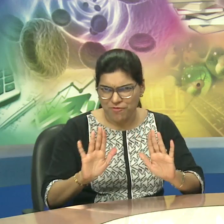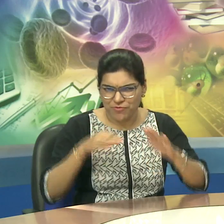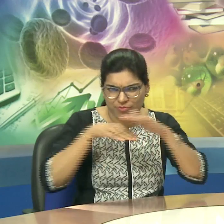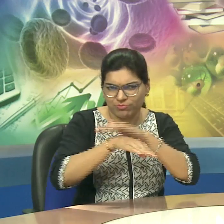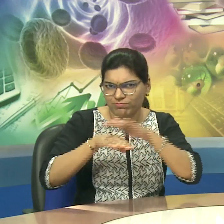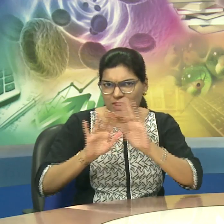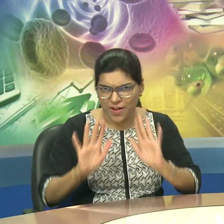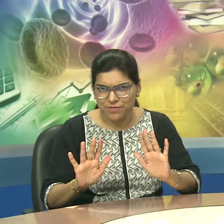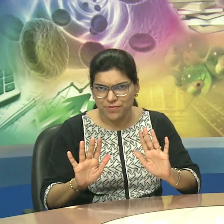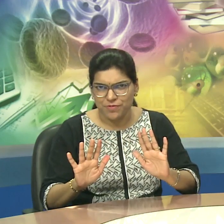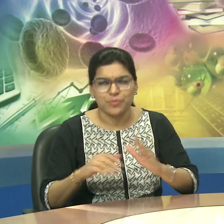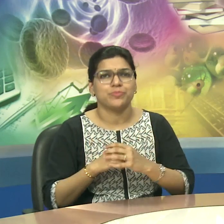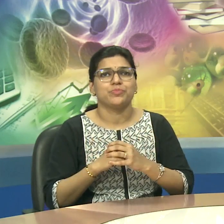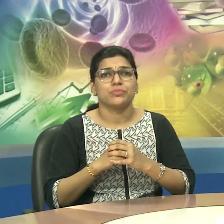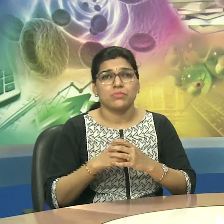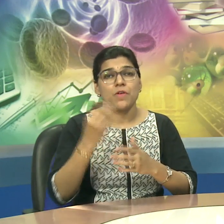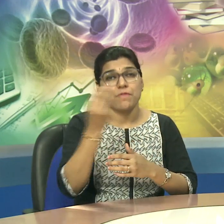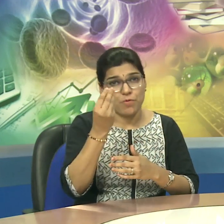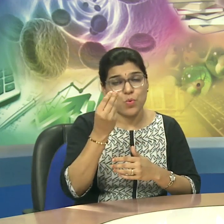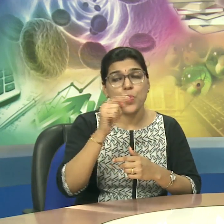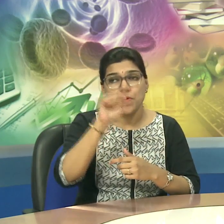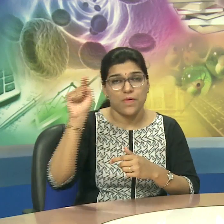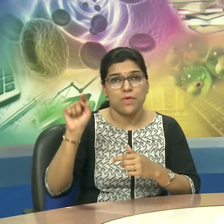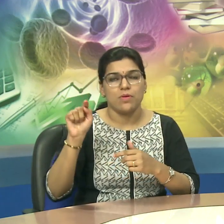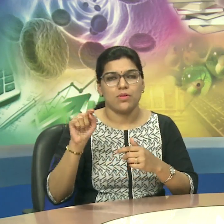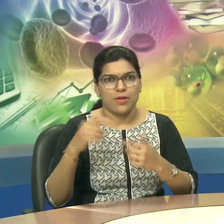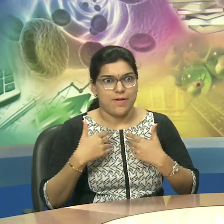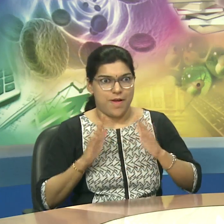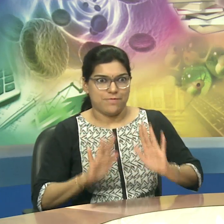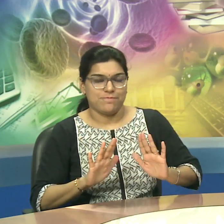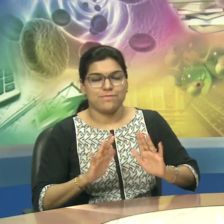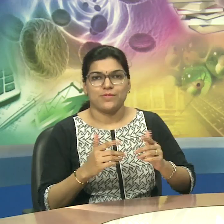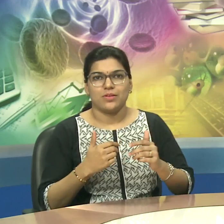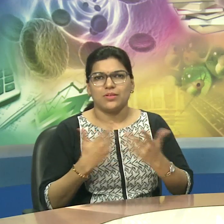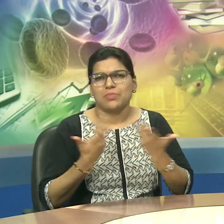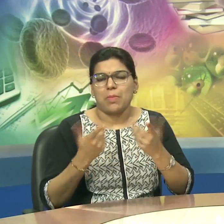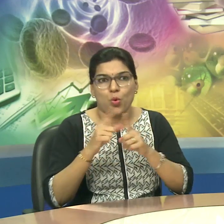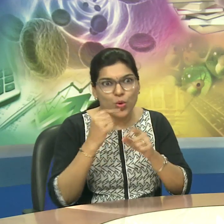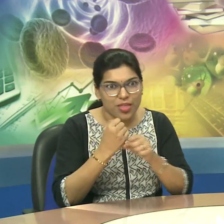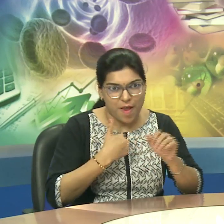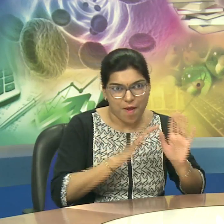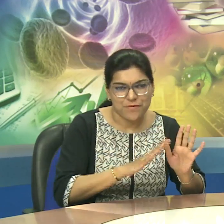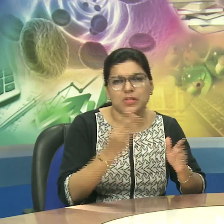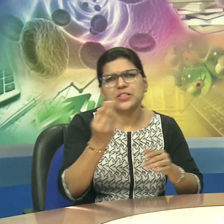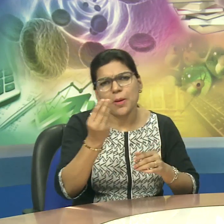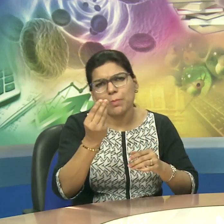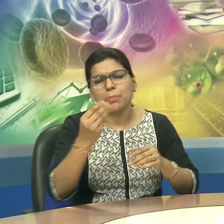keep, sometimes dog, animals like rat, cat. At some point of time, we